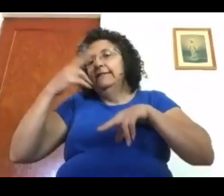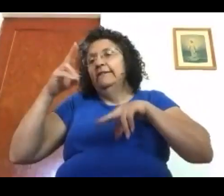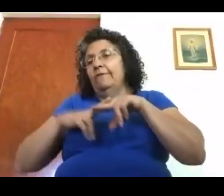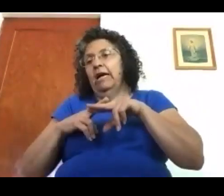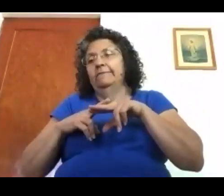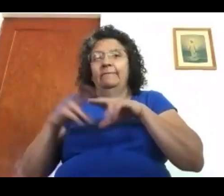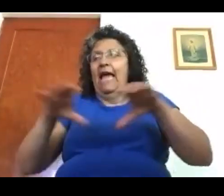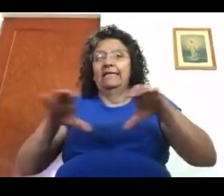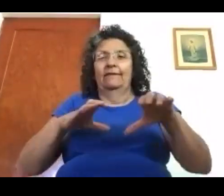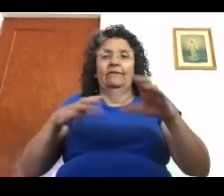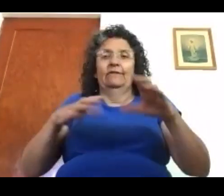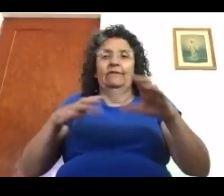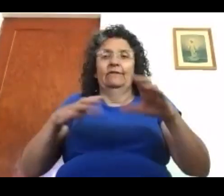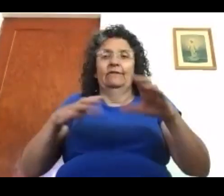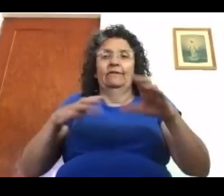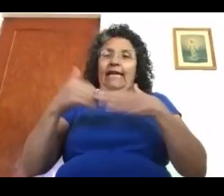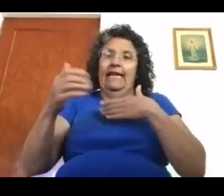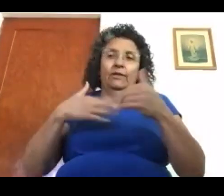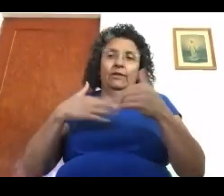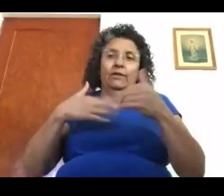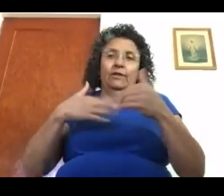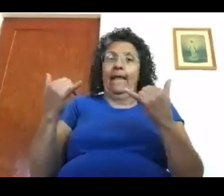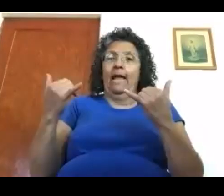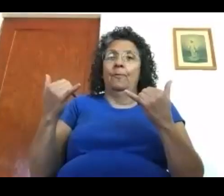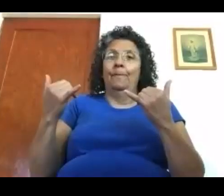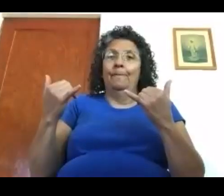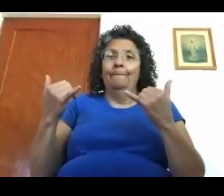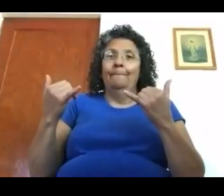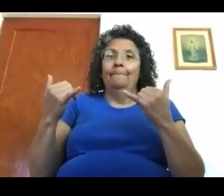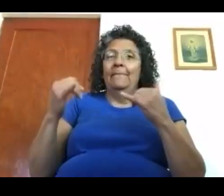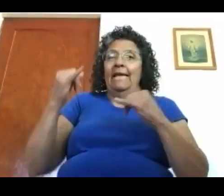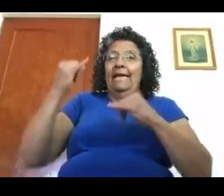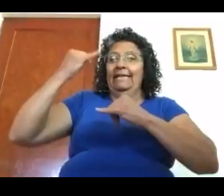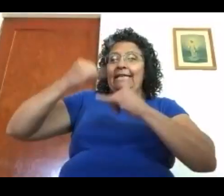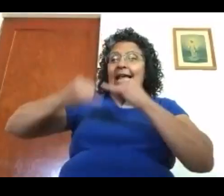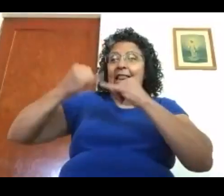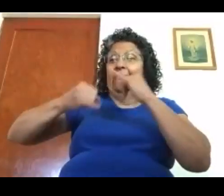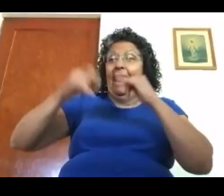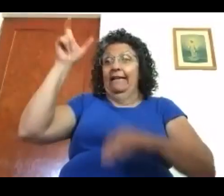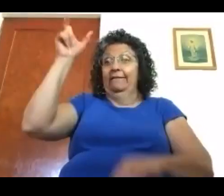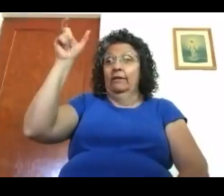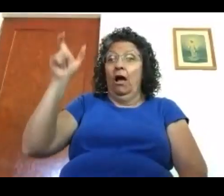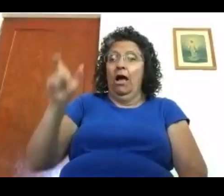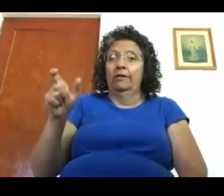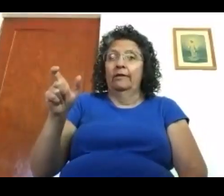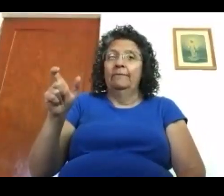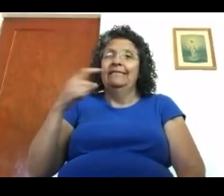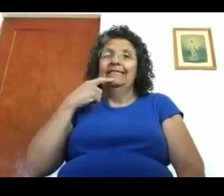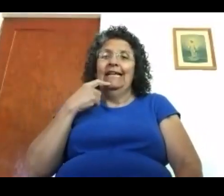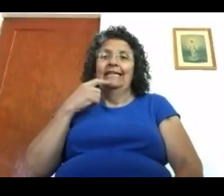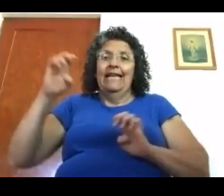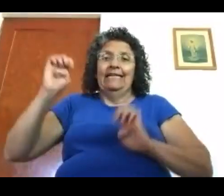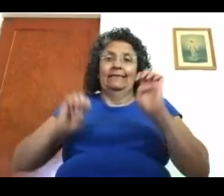Now, in the last column, it says experiment. I'm not showing you any experiments today because they take some more work to set